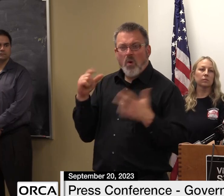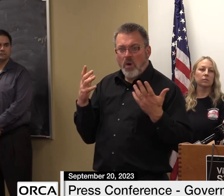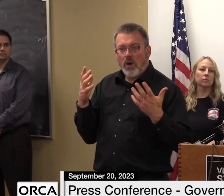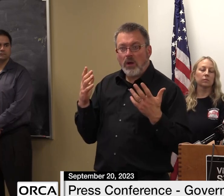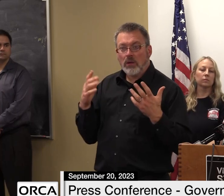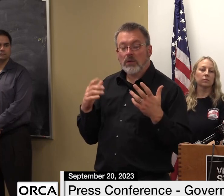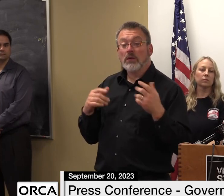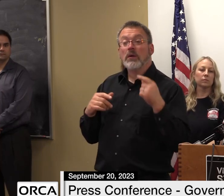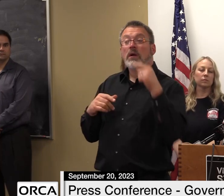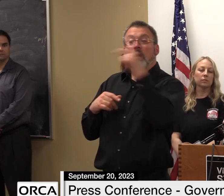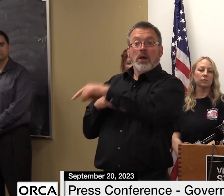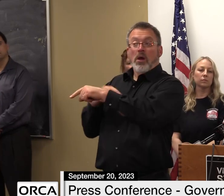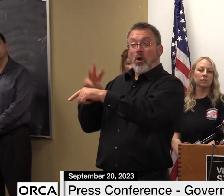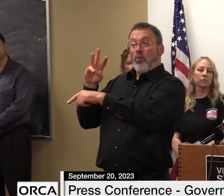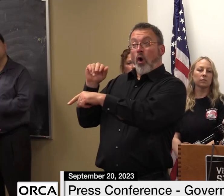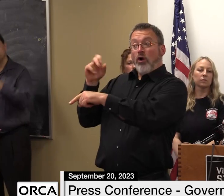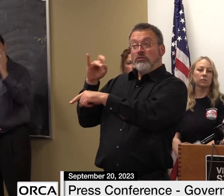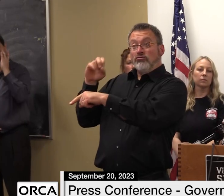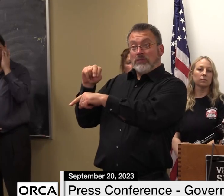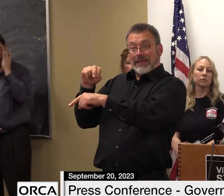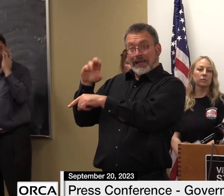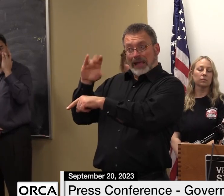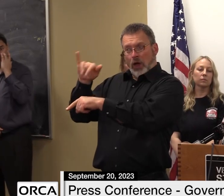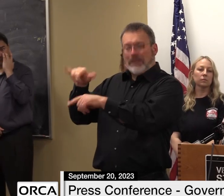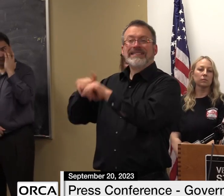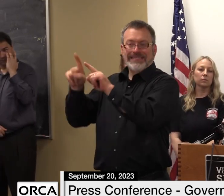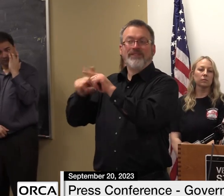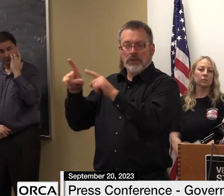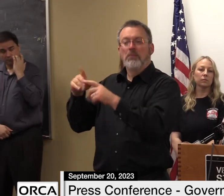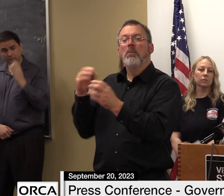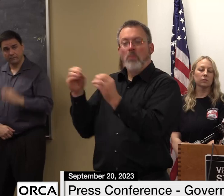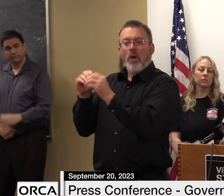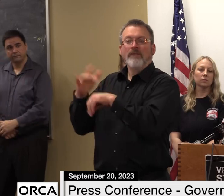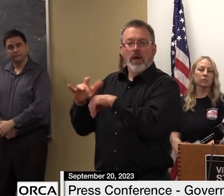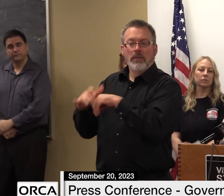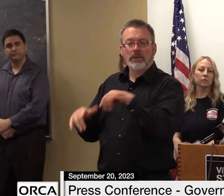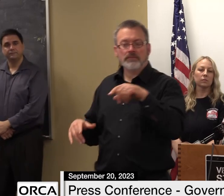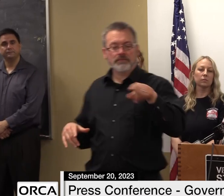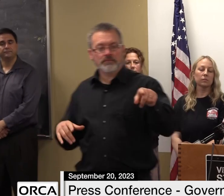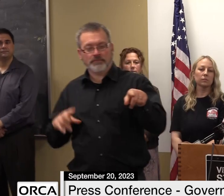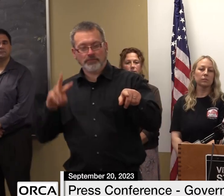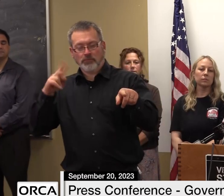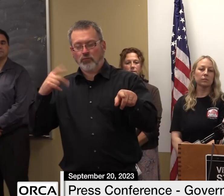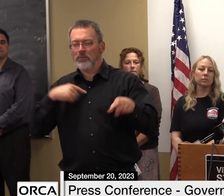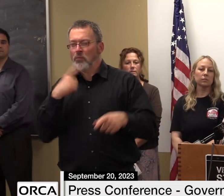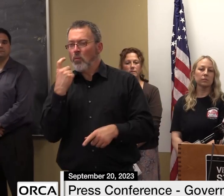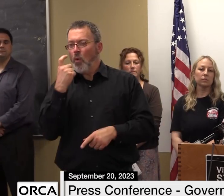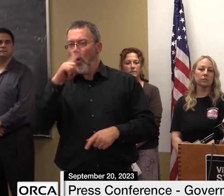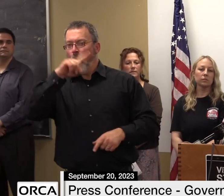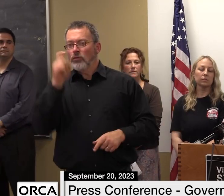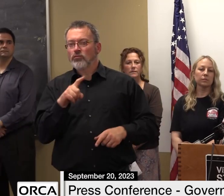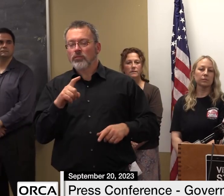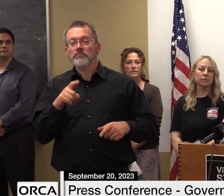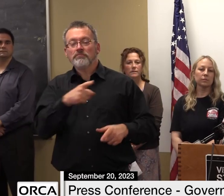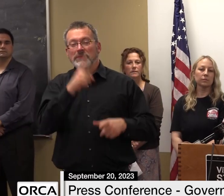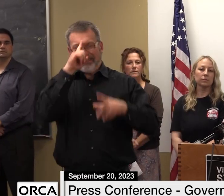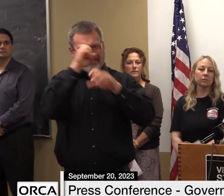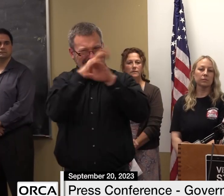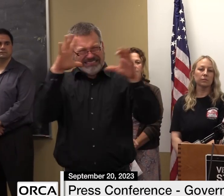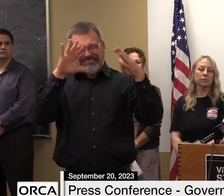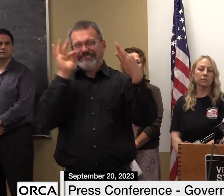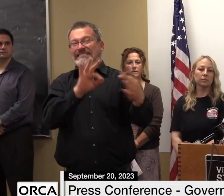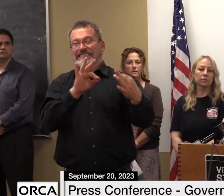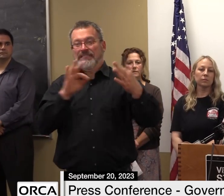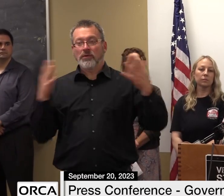the biggest one. This will be the last thing for me. I just want to be clear. In your ideal world, you put the 36 FEMA trailers on